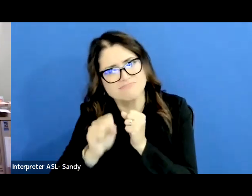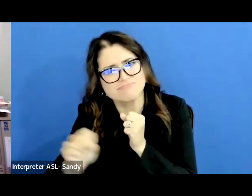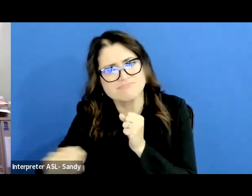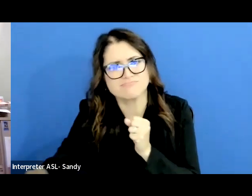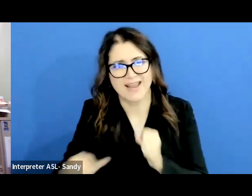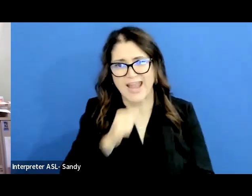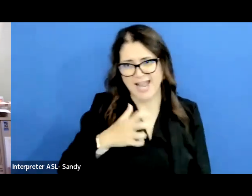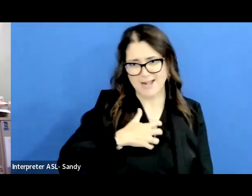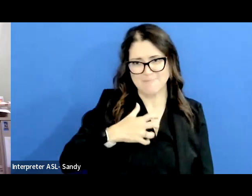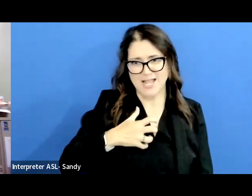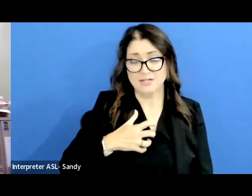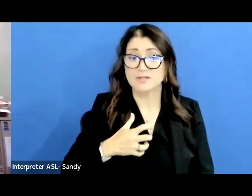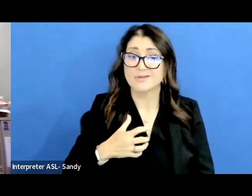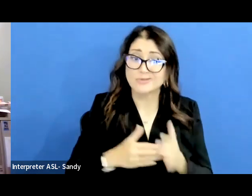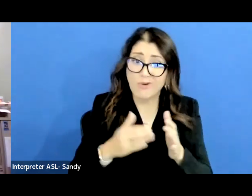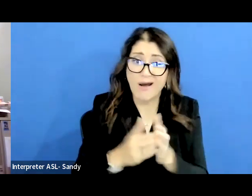hide disabilities,